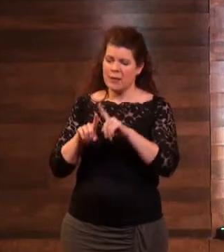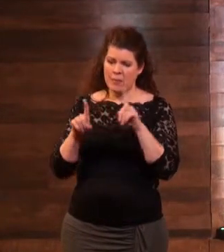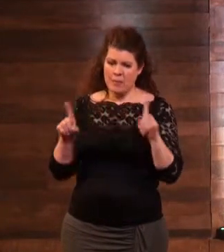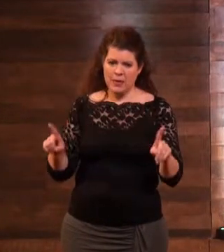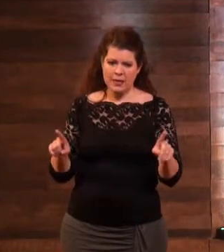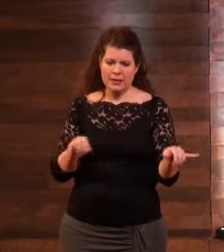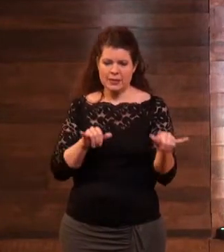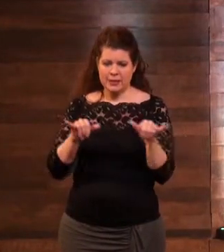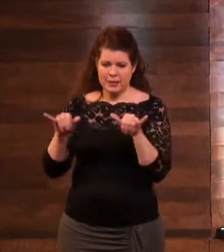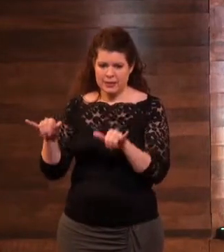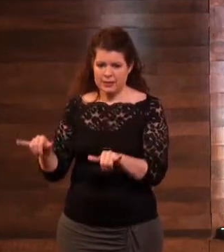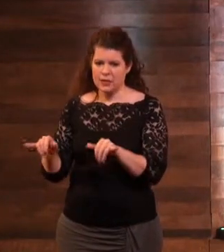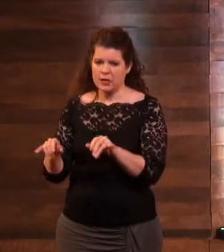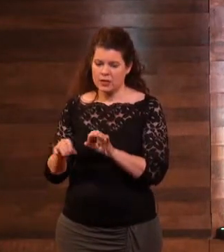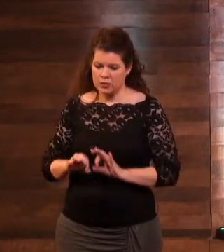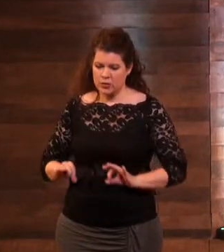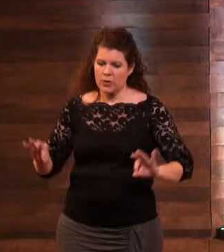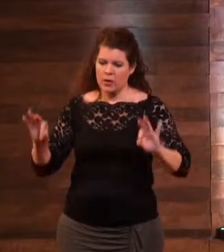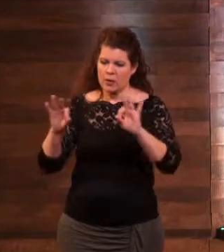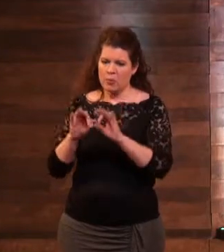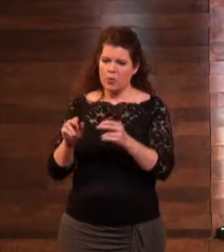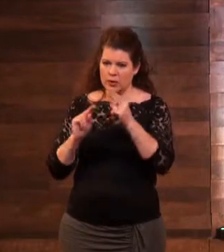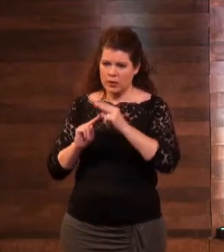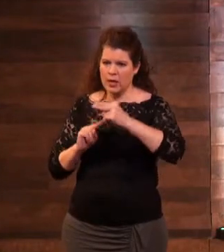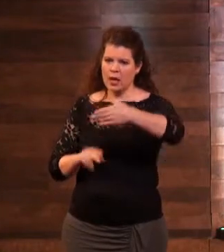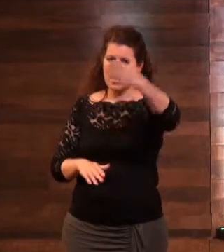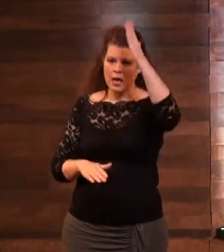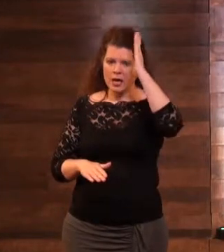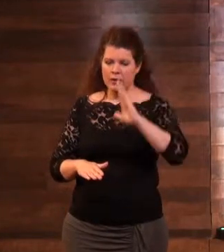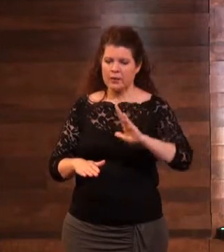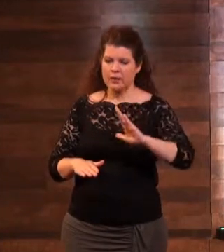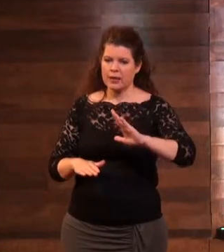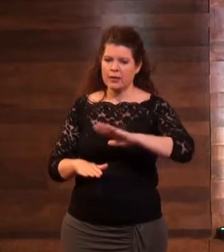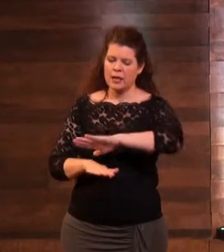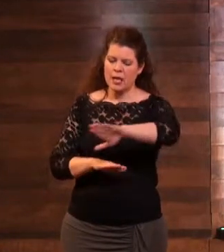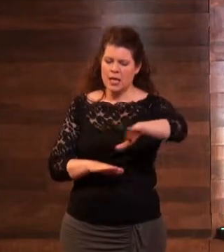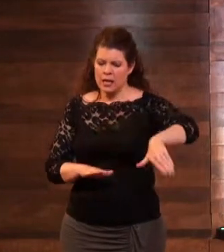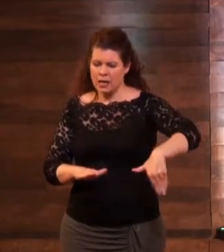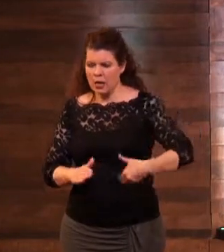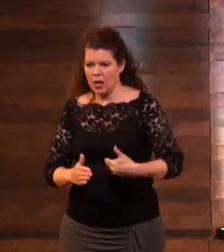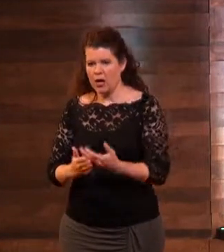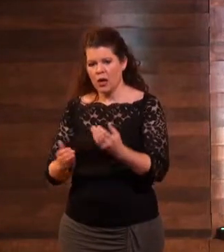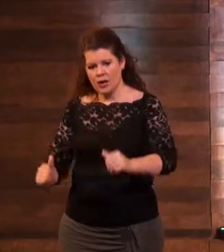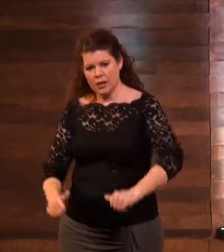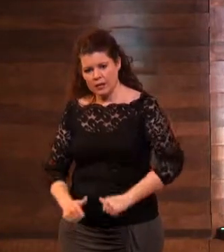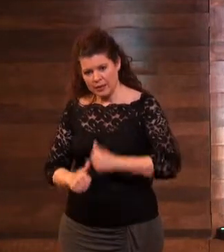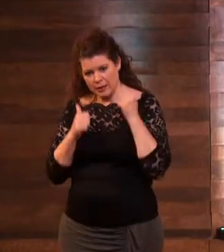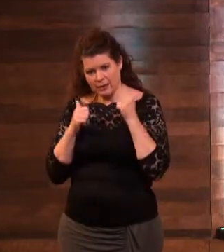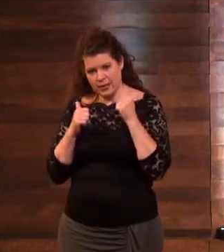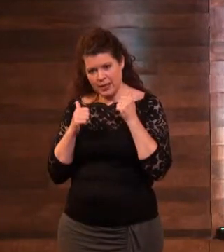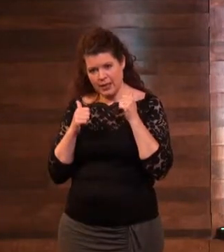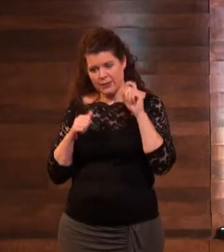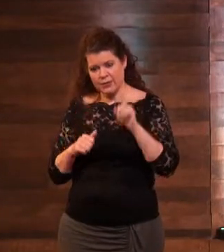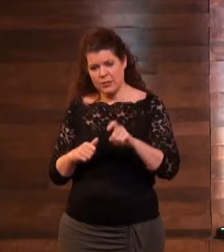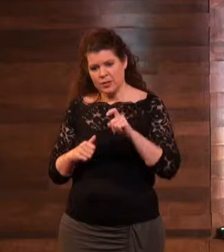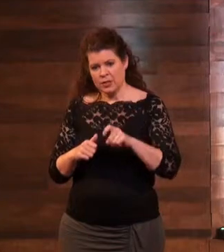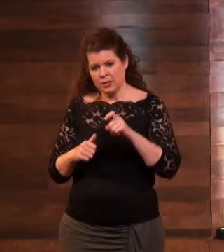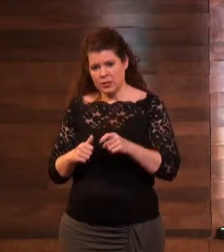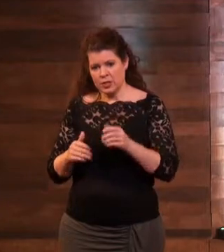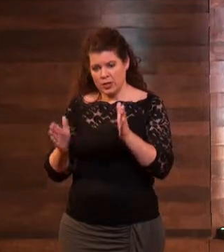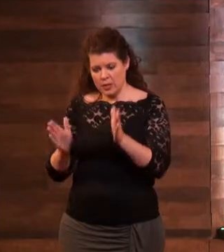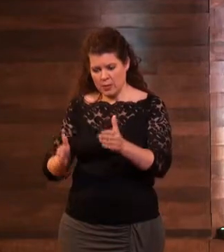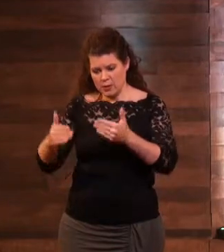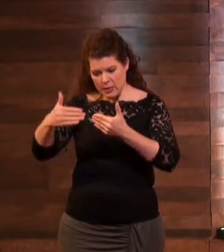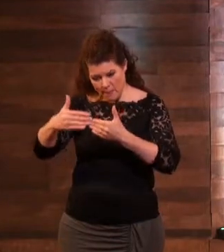in every other aspect of your life. That's why sometimes you need to put some boundaries around your work. And go